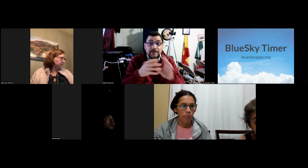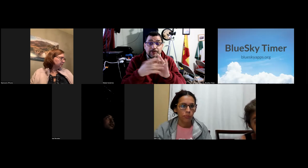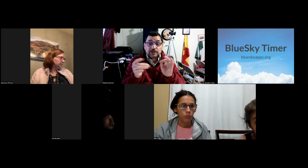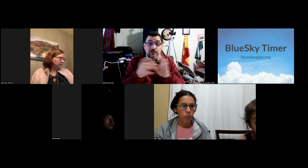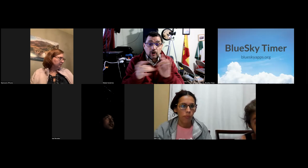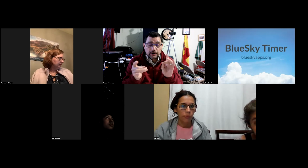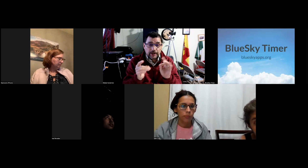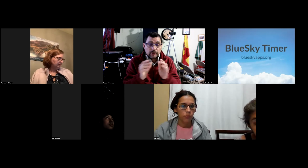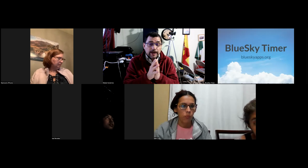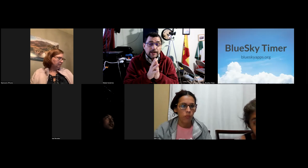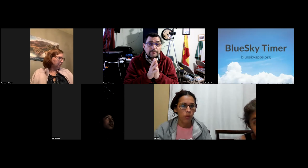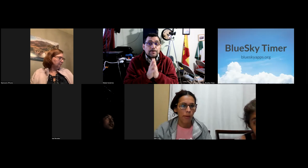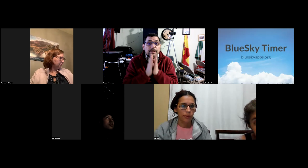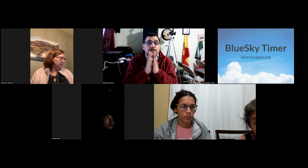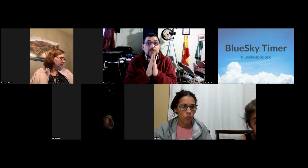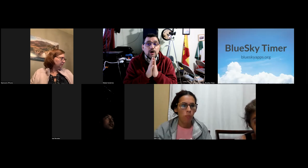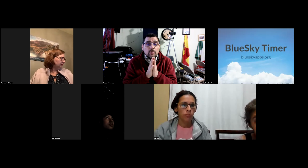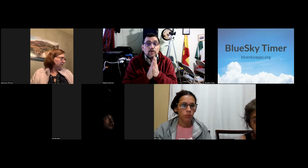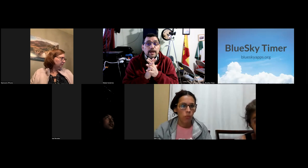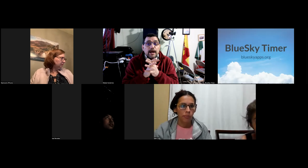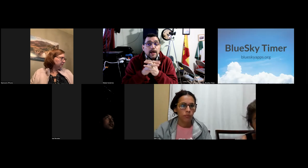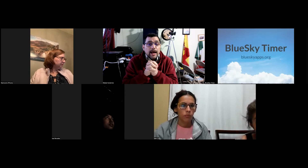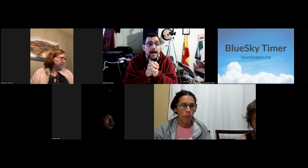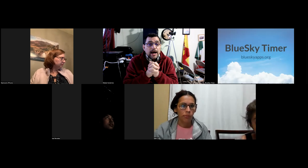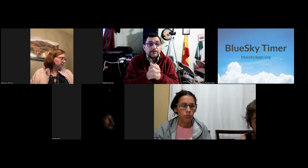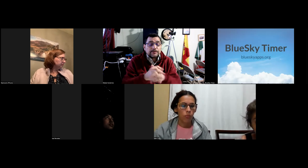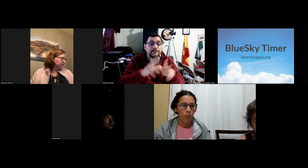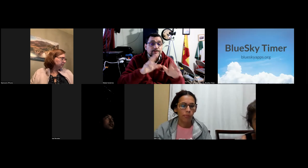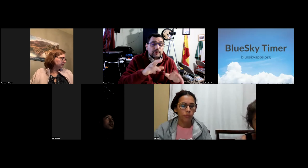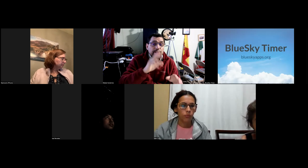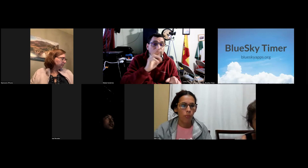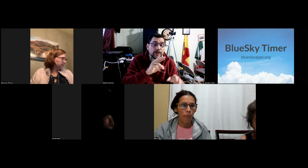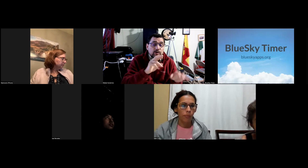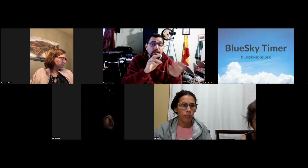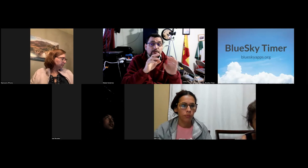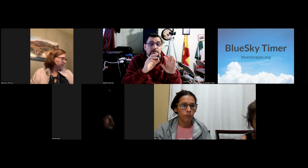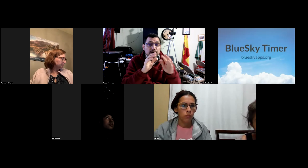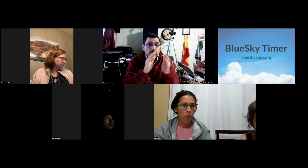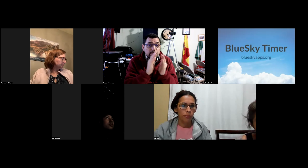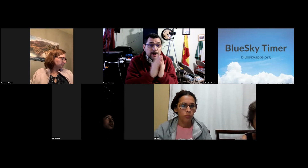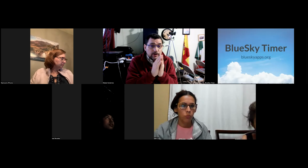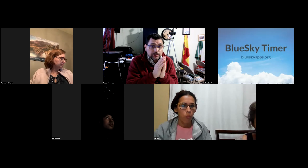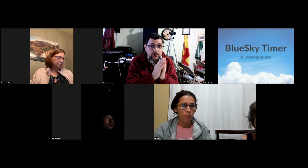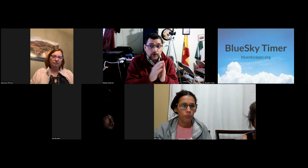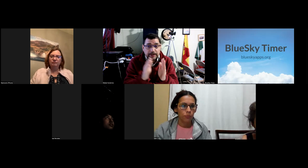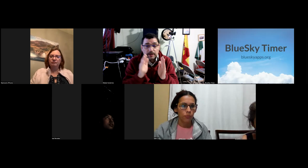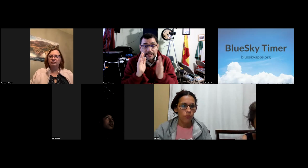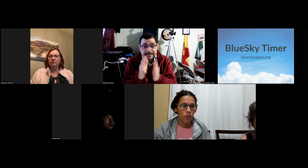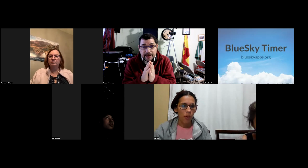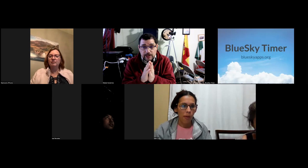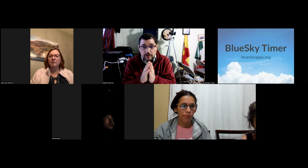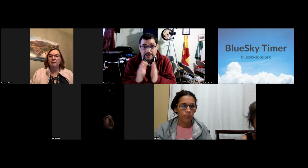you're gonna tell me the story. Okay. So so Ramona, you're gonna say one part of the